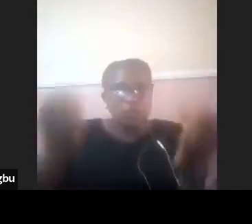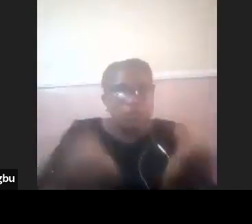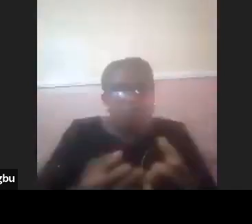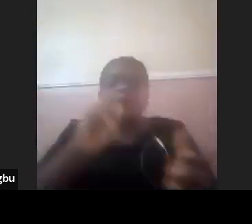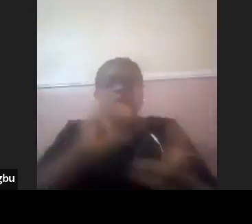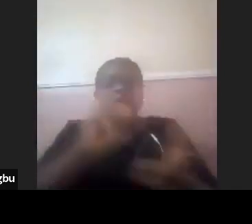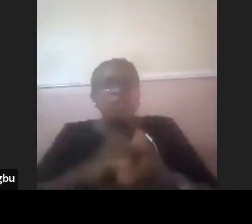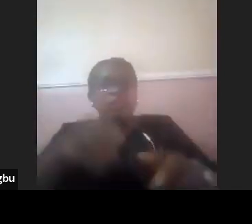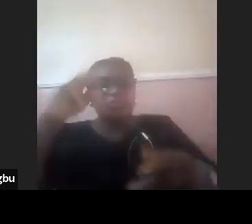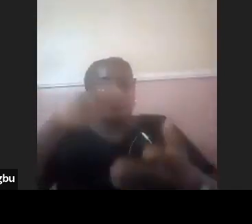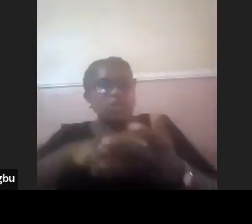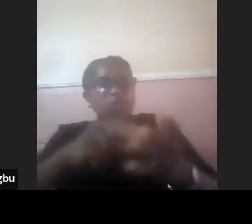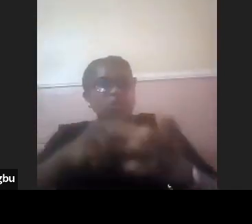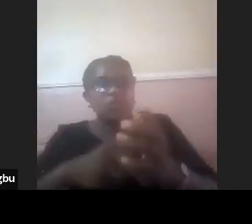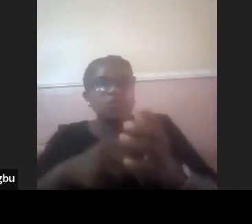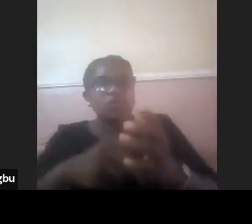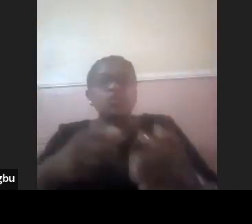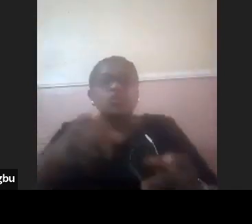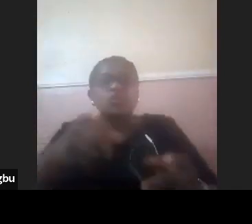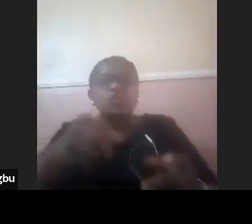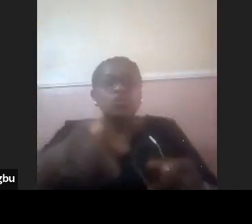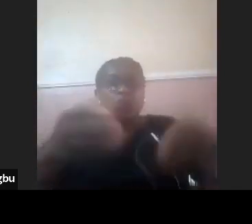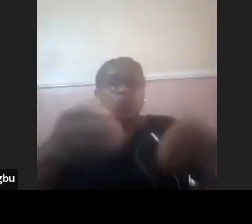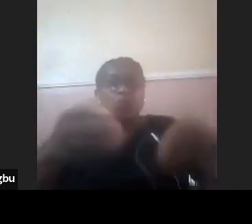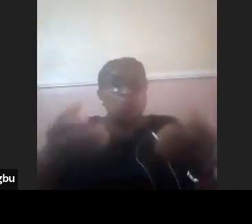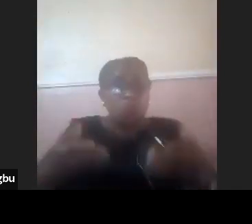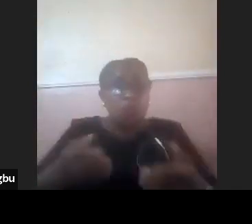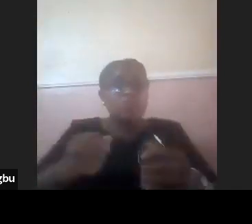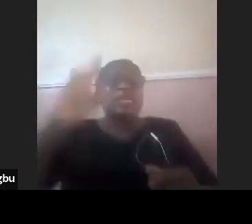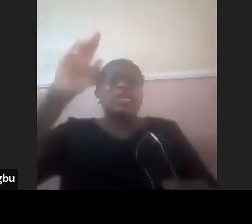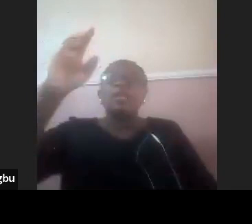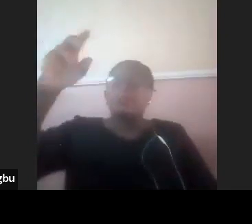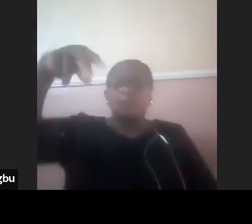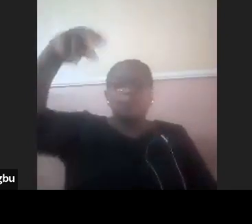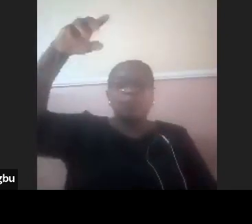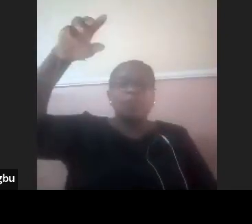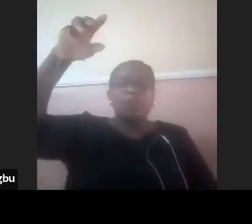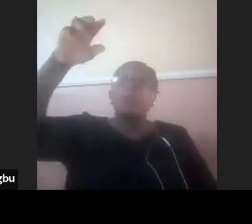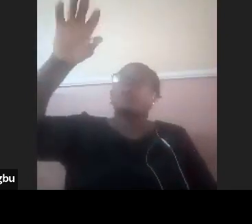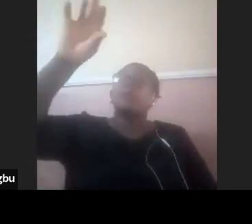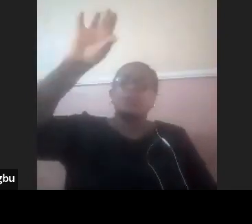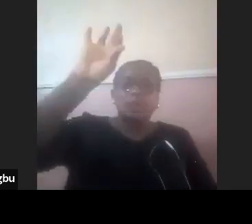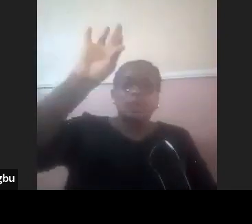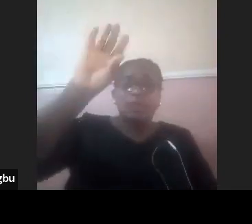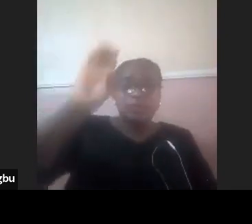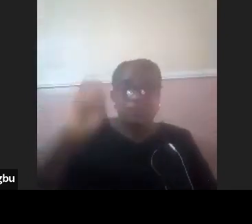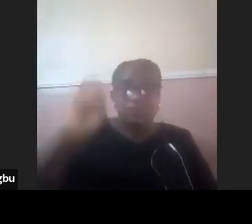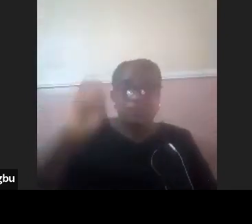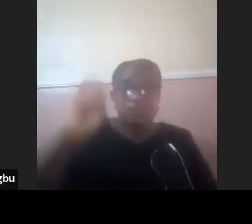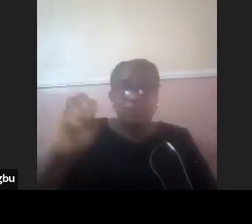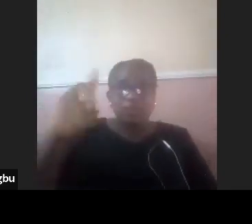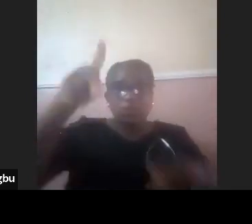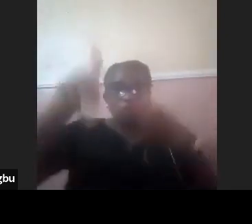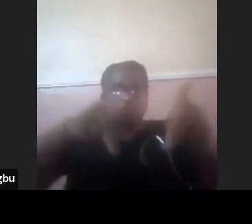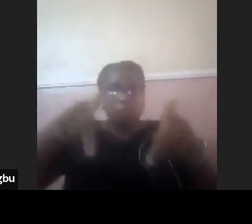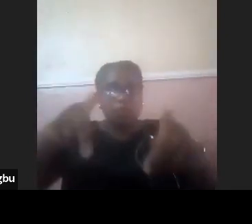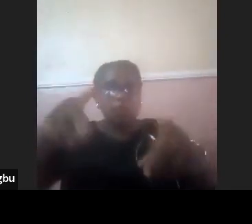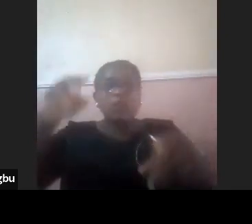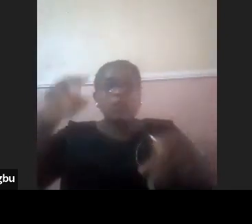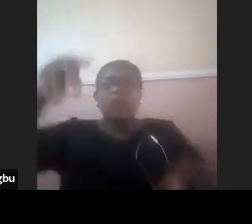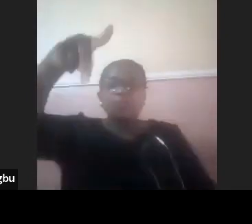to be tested, 90% of people to be put on treatment, and 90% of people to